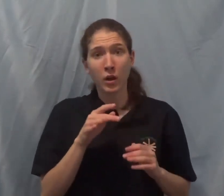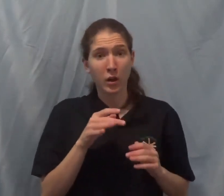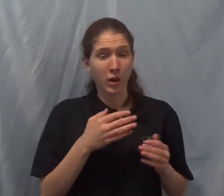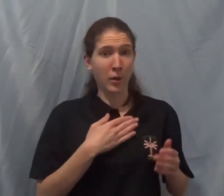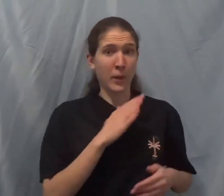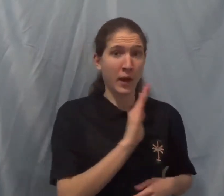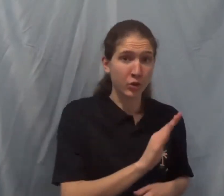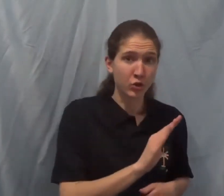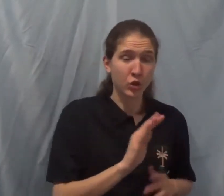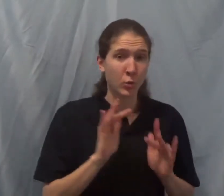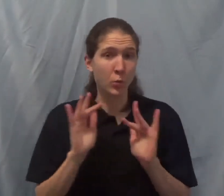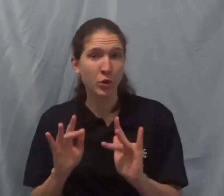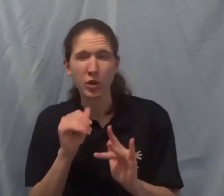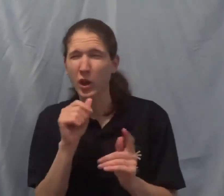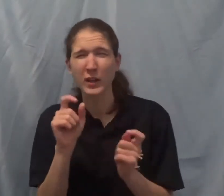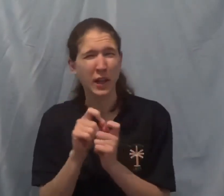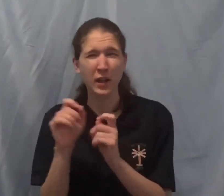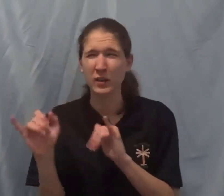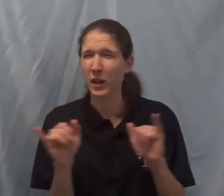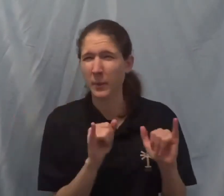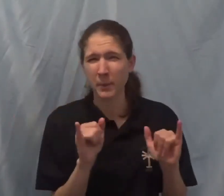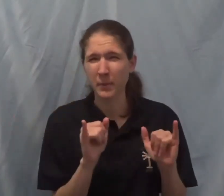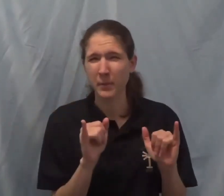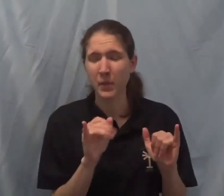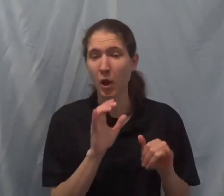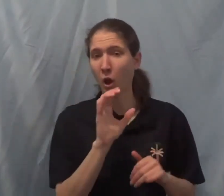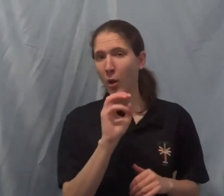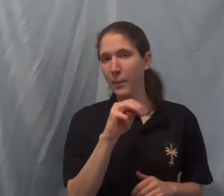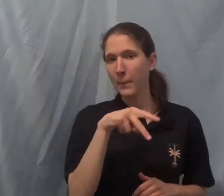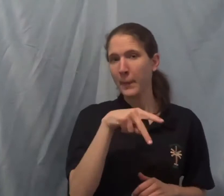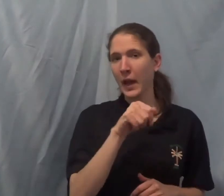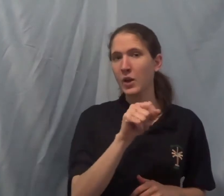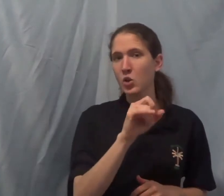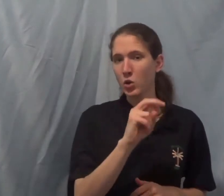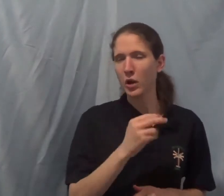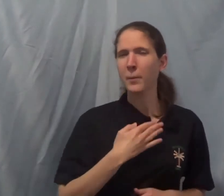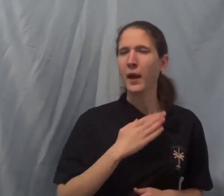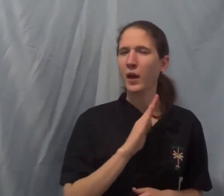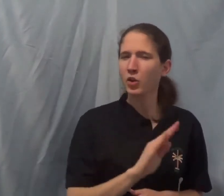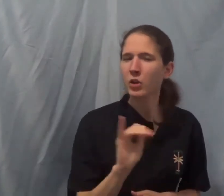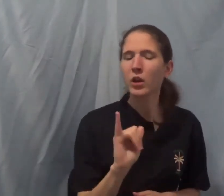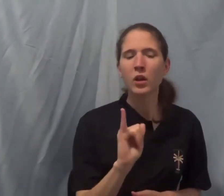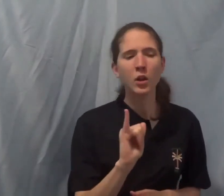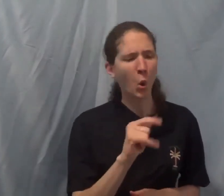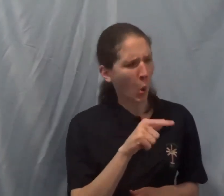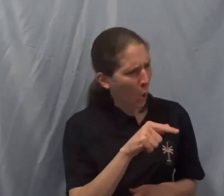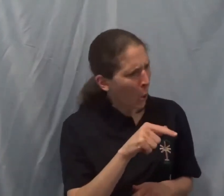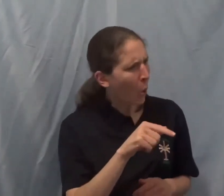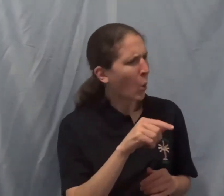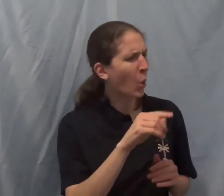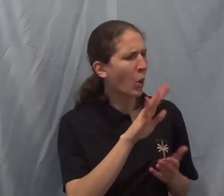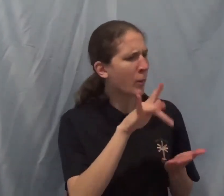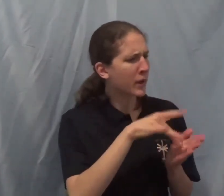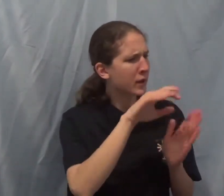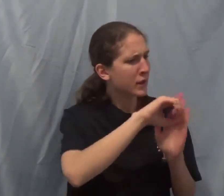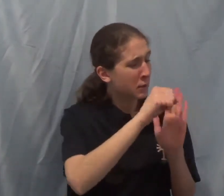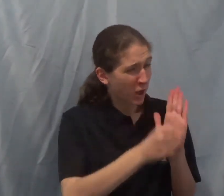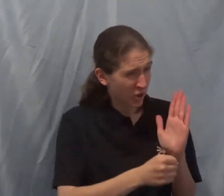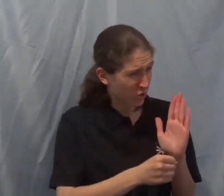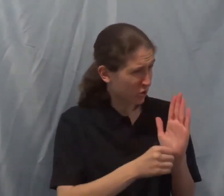is, you got a D on your term paper, and I see that you're misty-eyed, and I have compassion.